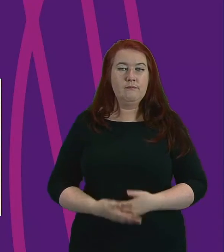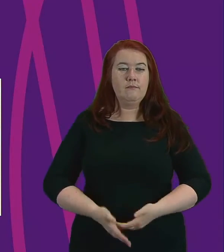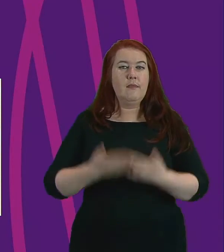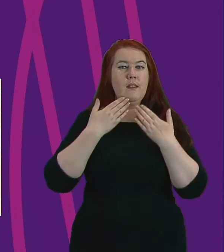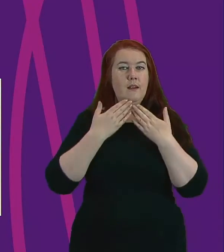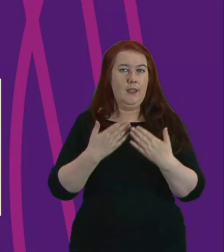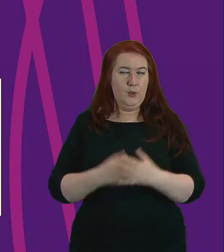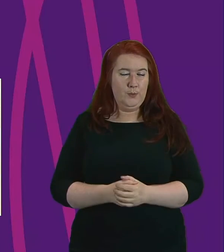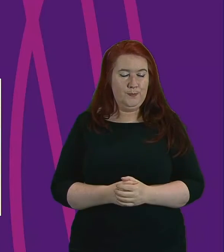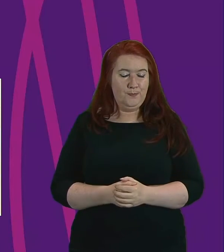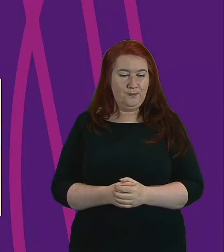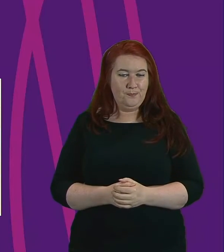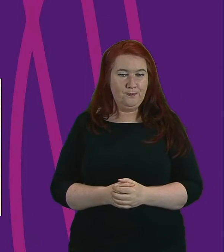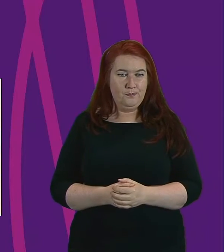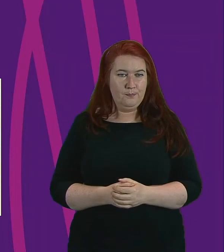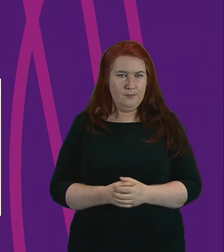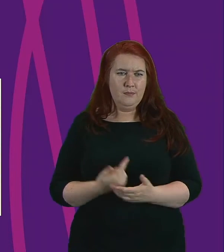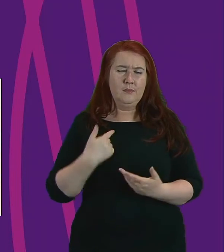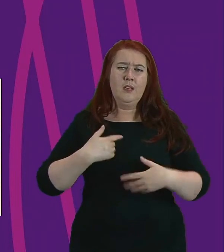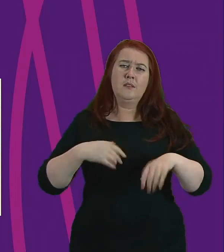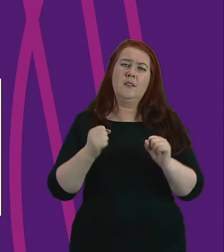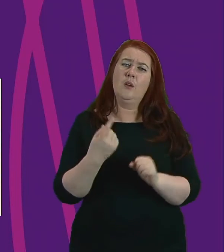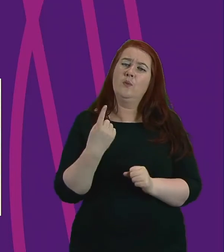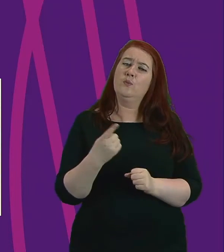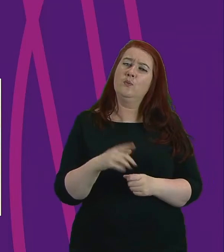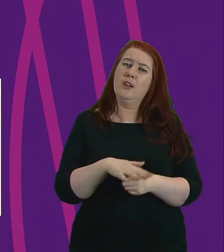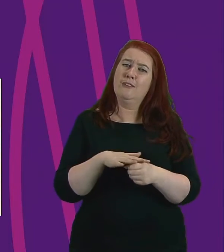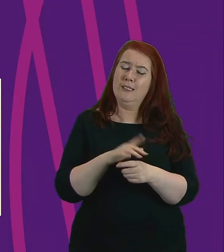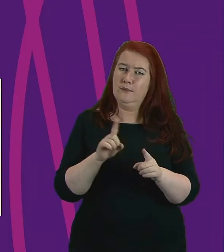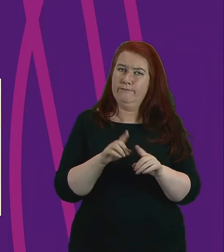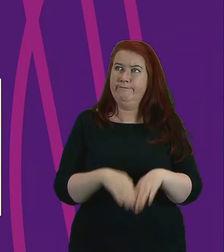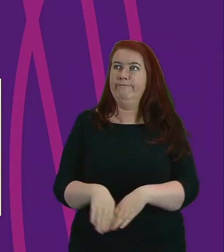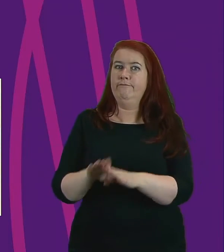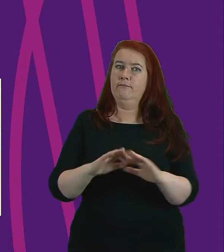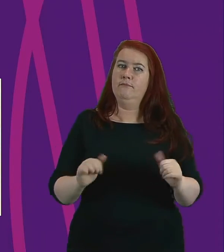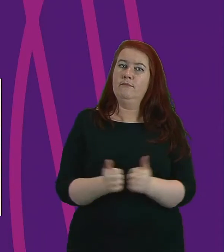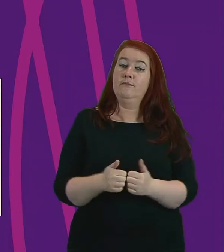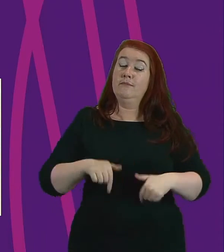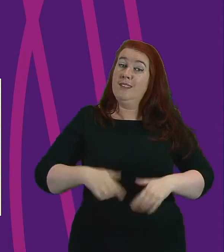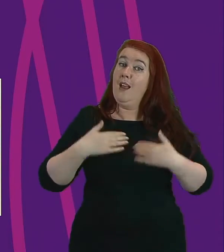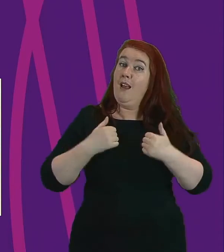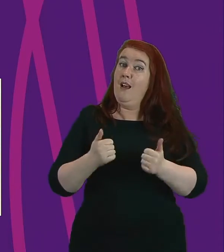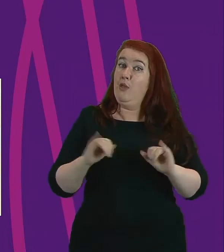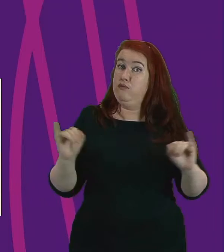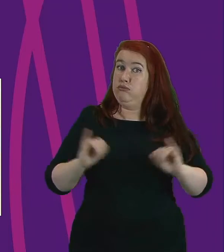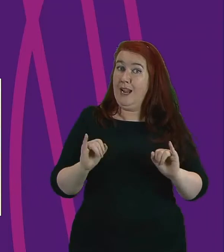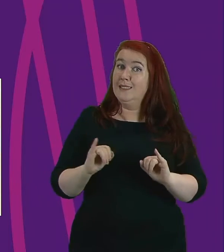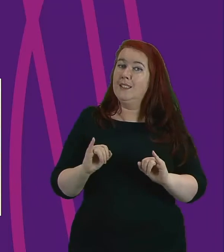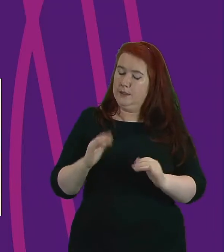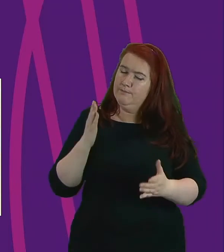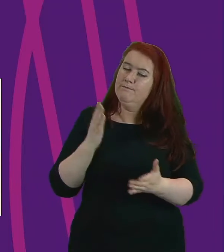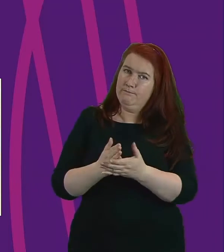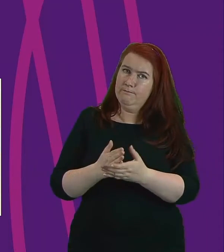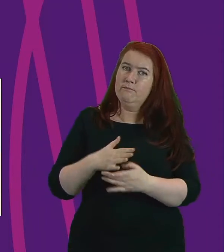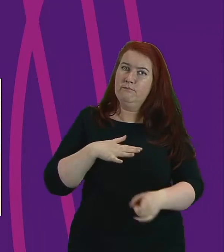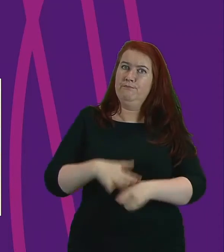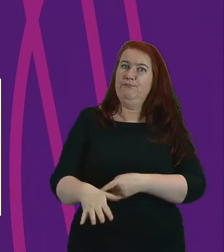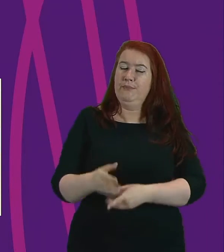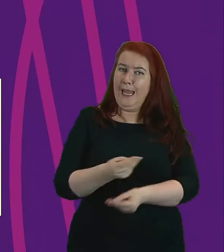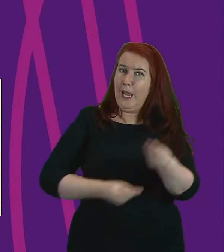with an area of consensus, which is that the health crisis has led to an economic crisis. And can I say